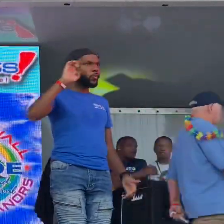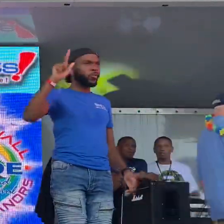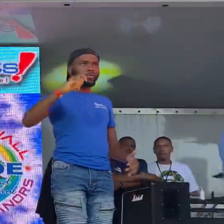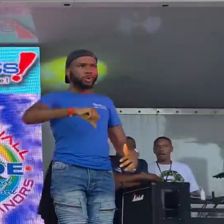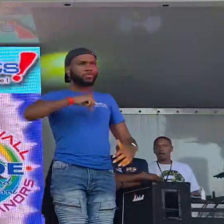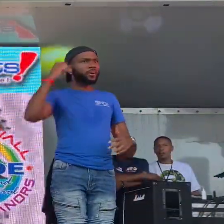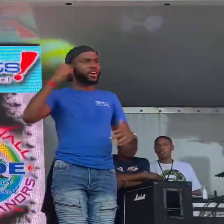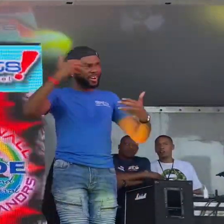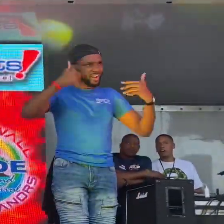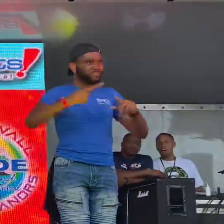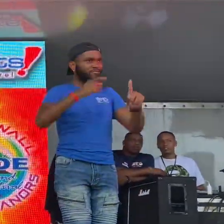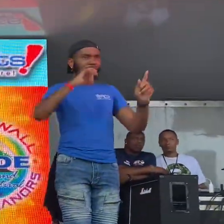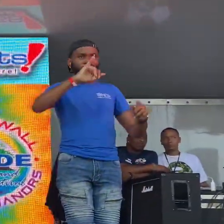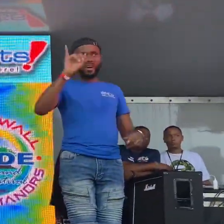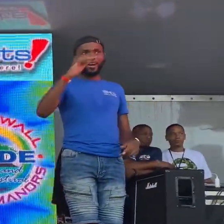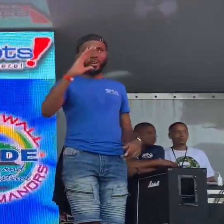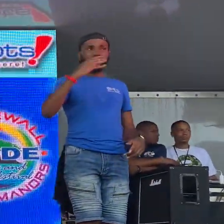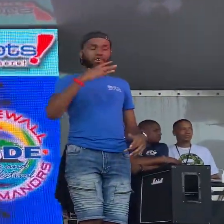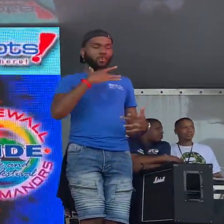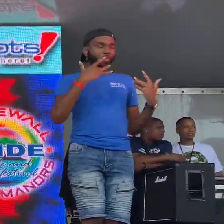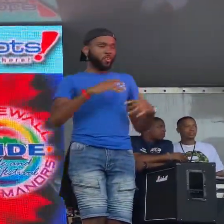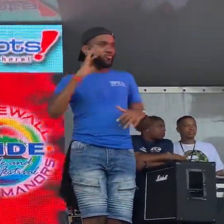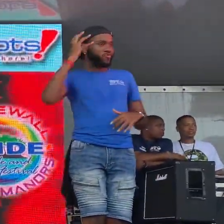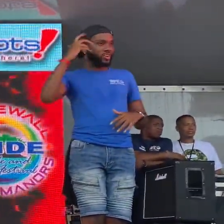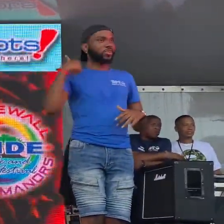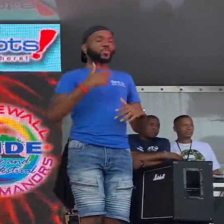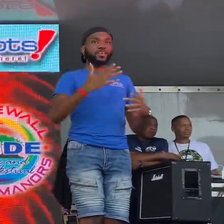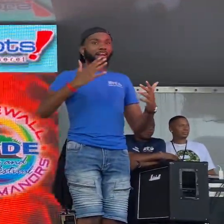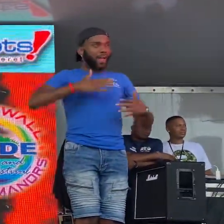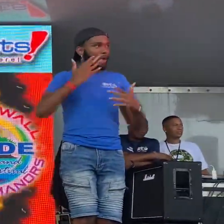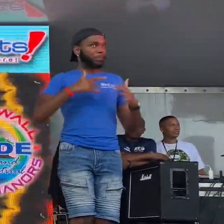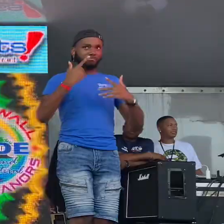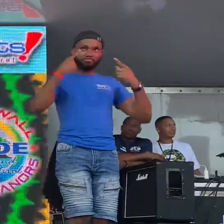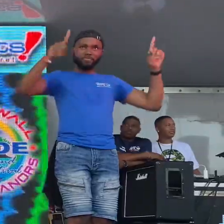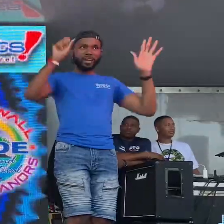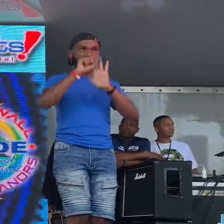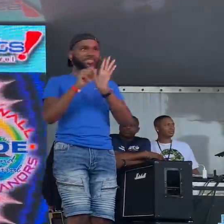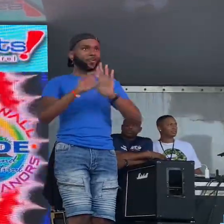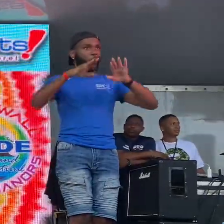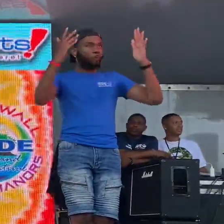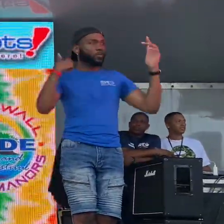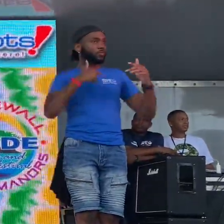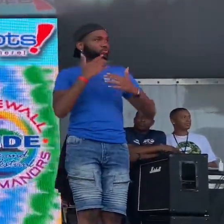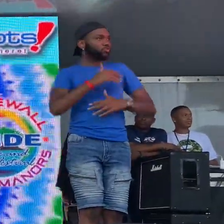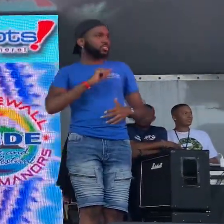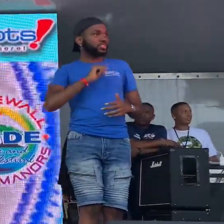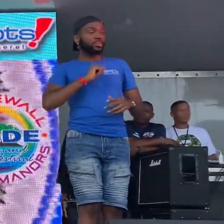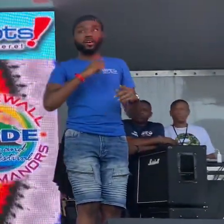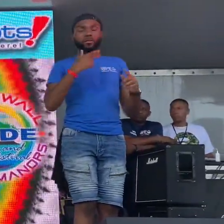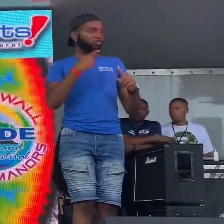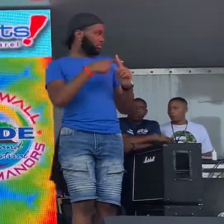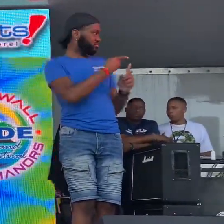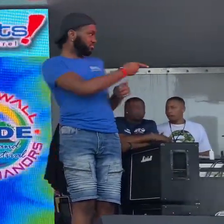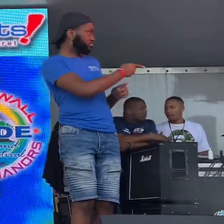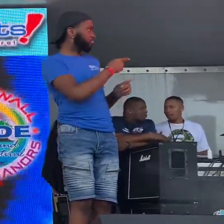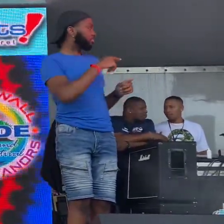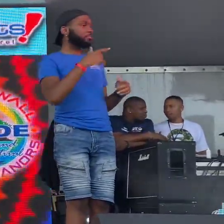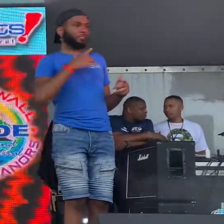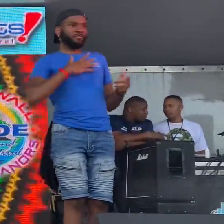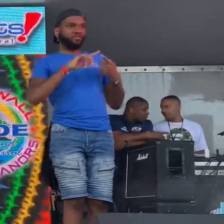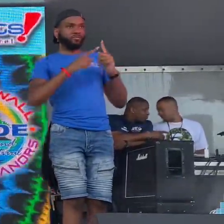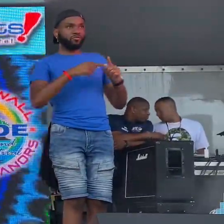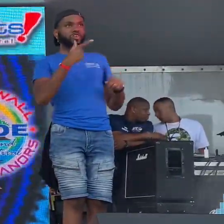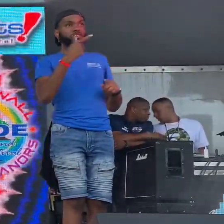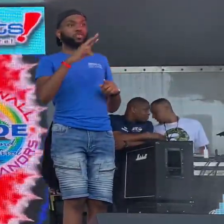is what we like from iHeartRadio. We are happy. The skate is open. We're having a great time. And my buddy Sheriff Gregory Tony is in the